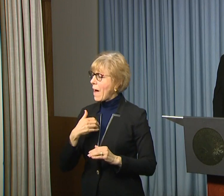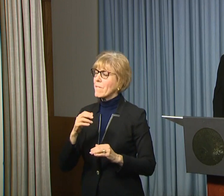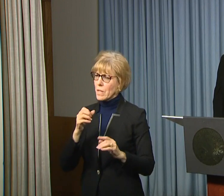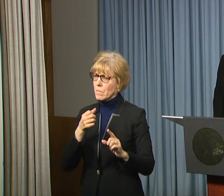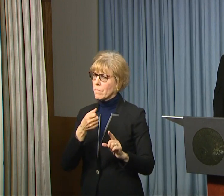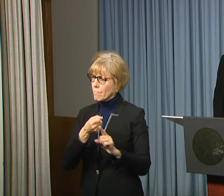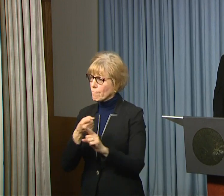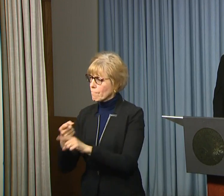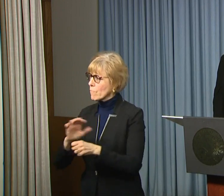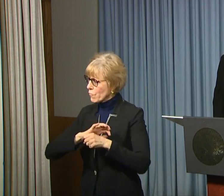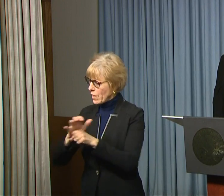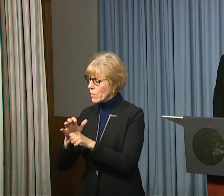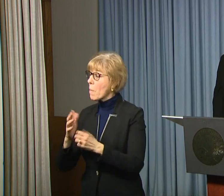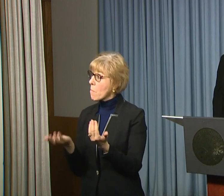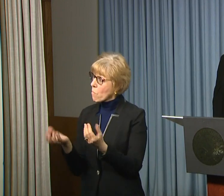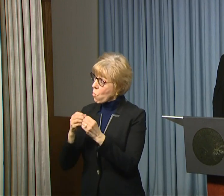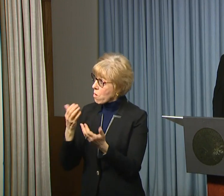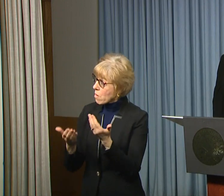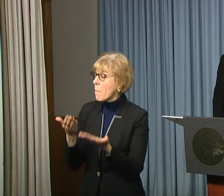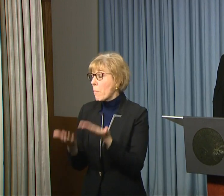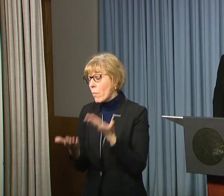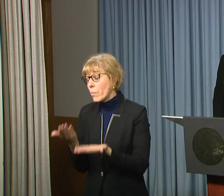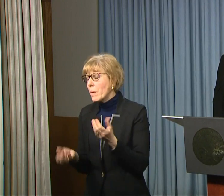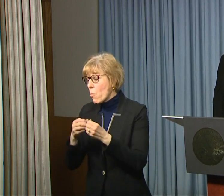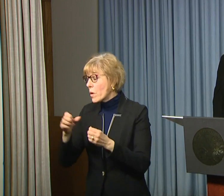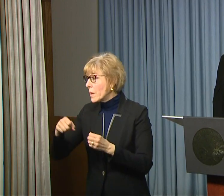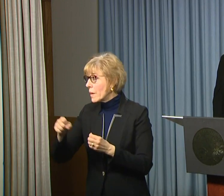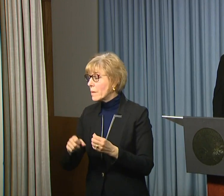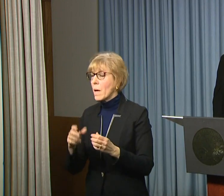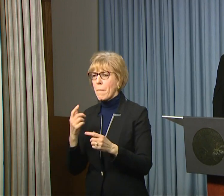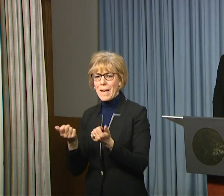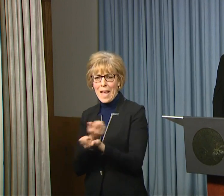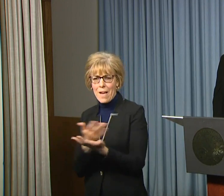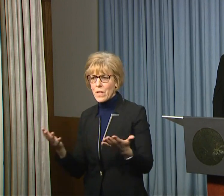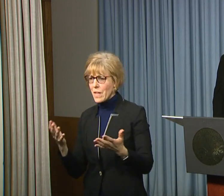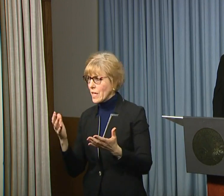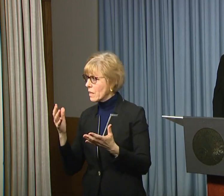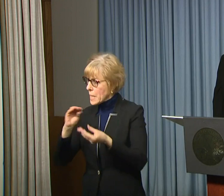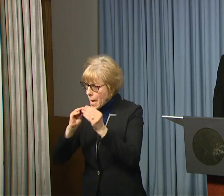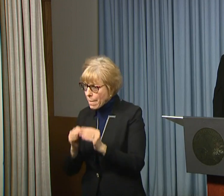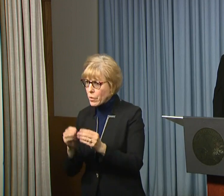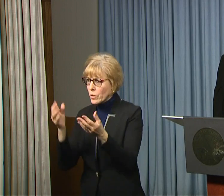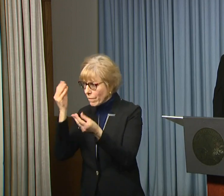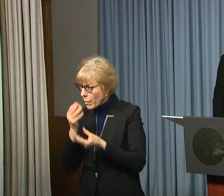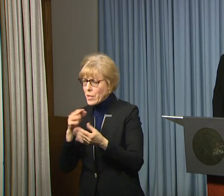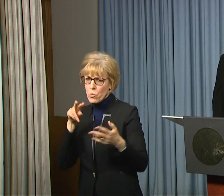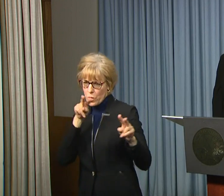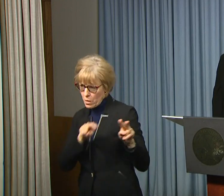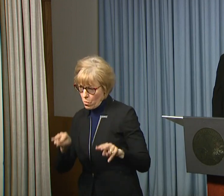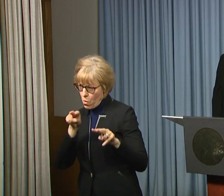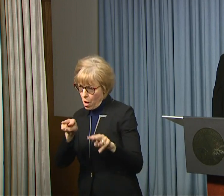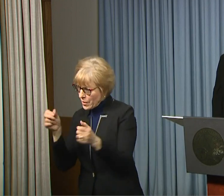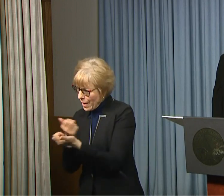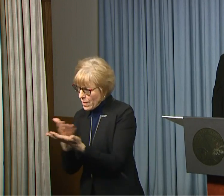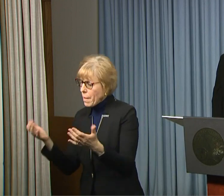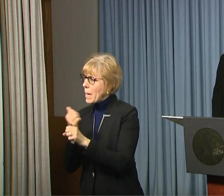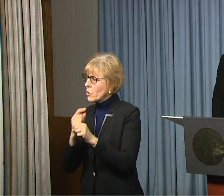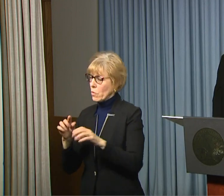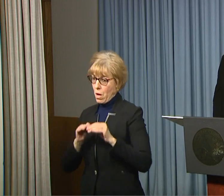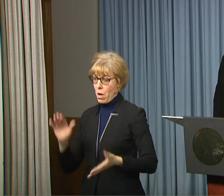that. But we're tracking the available data and doing everything we can to make sure that the spread is limited. Is